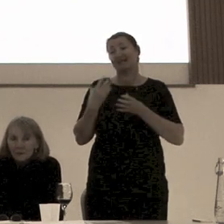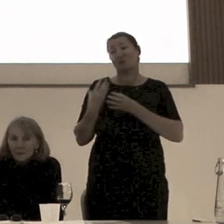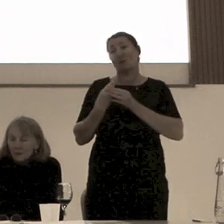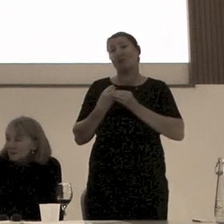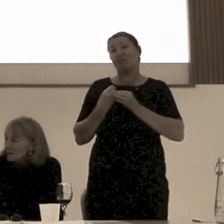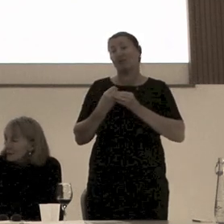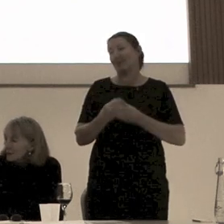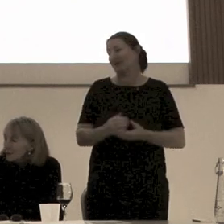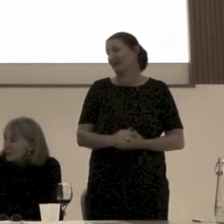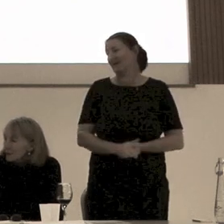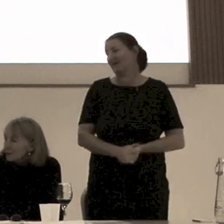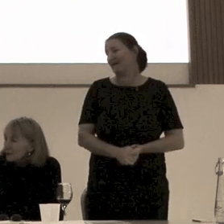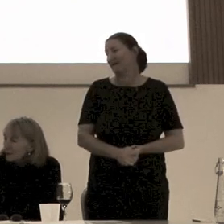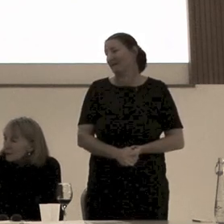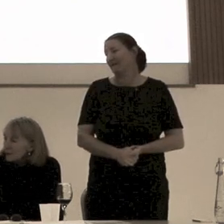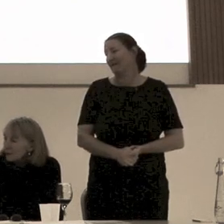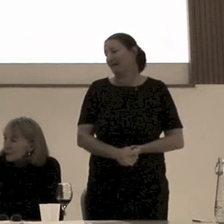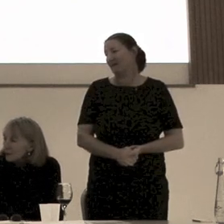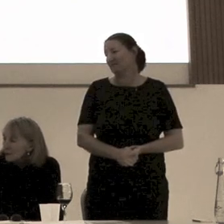Lived with me.